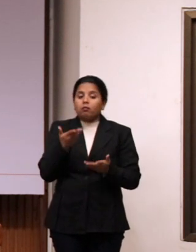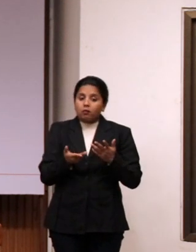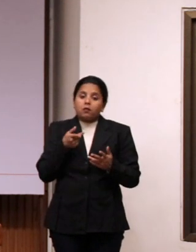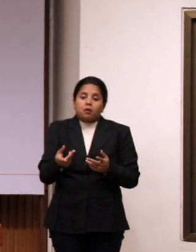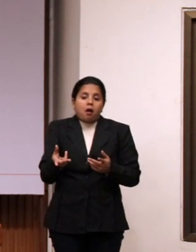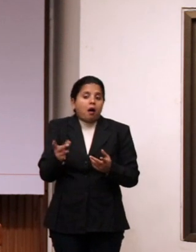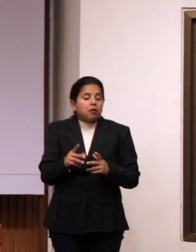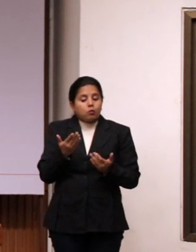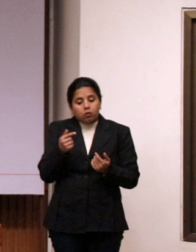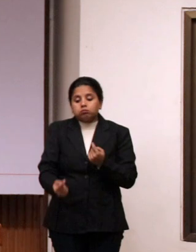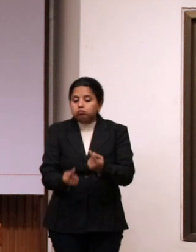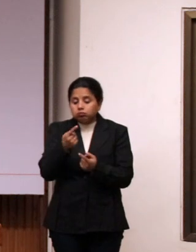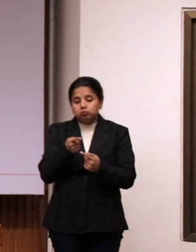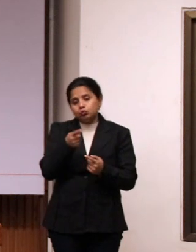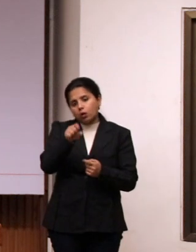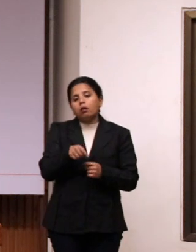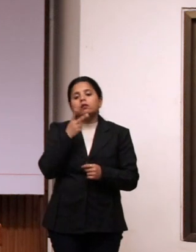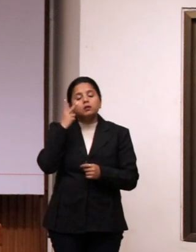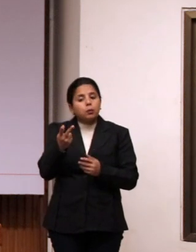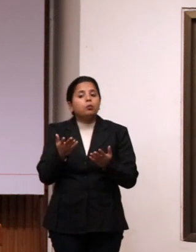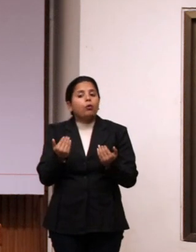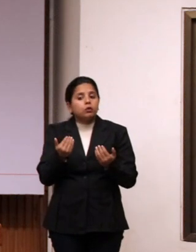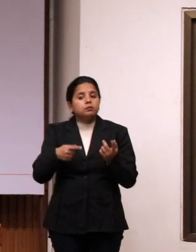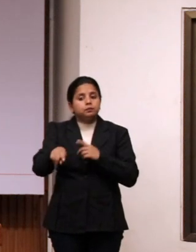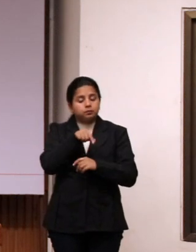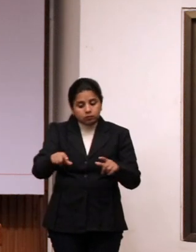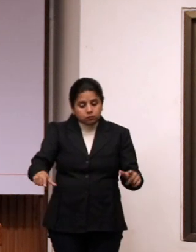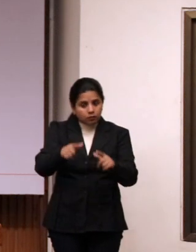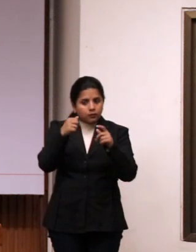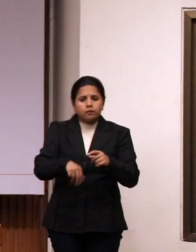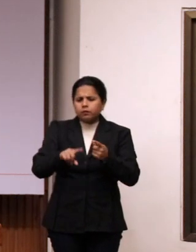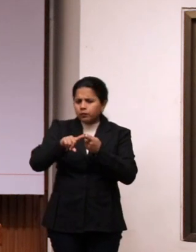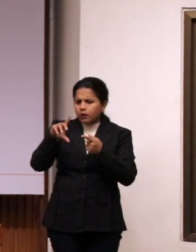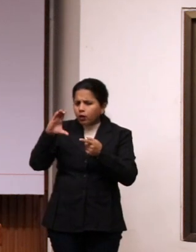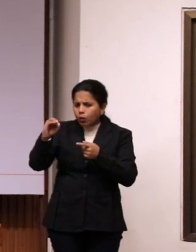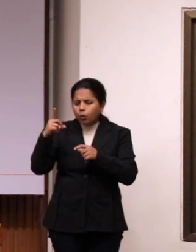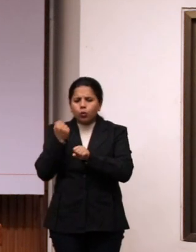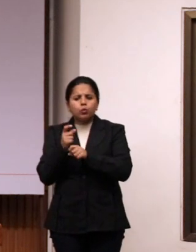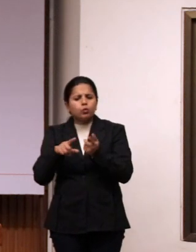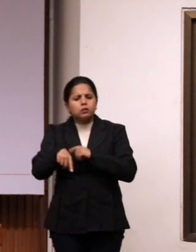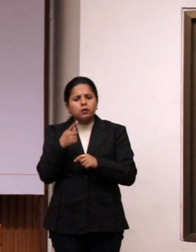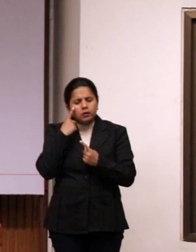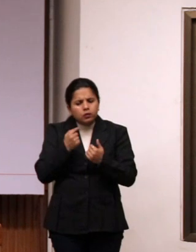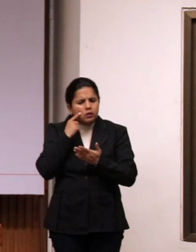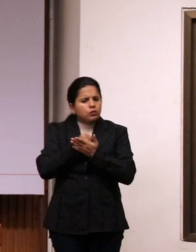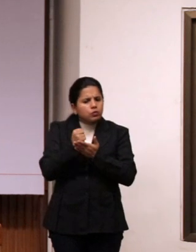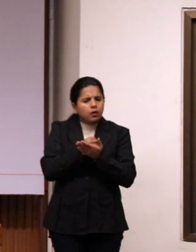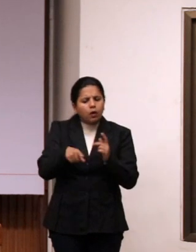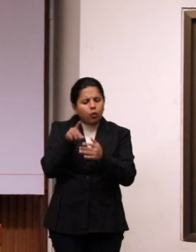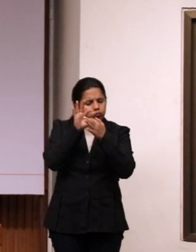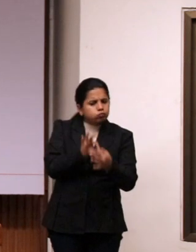restoration. Again, you will reach to afforestation. So you look at the ecological history of the site, then try to find out a reference